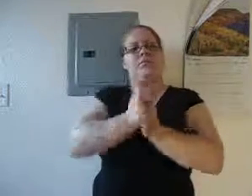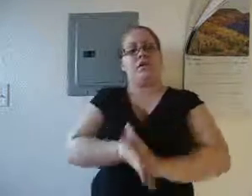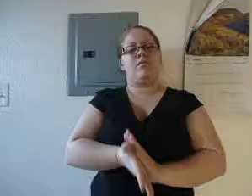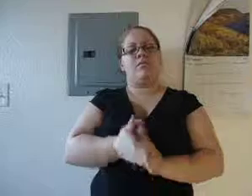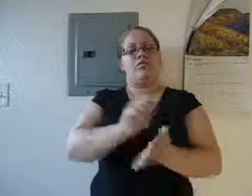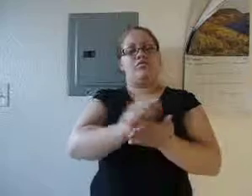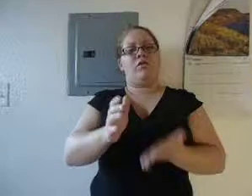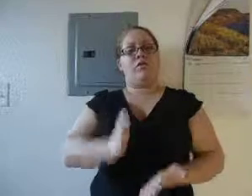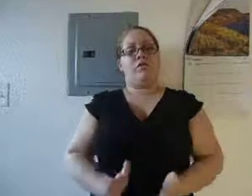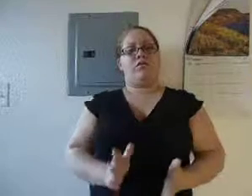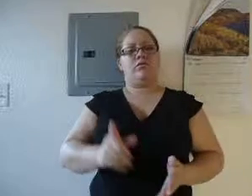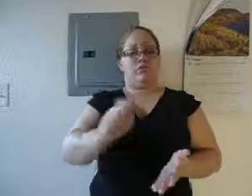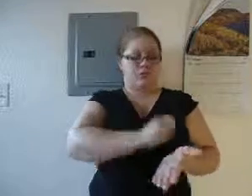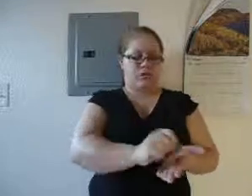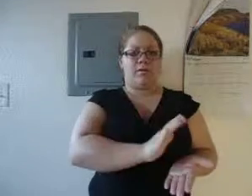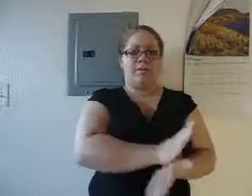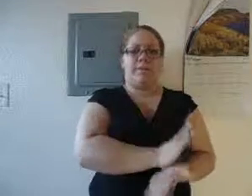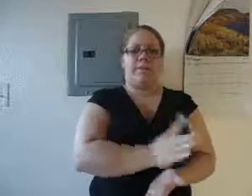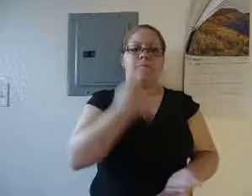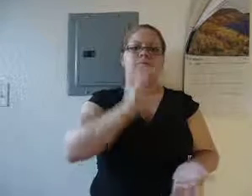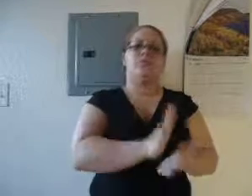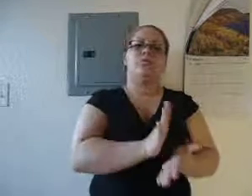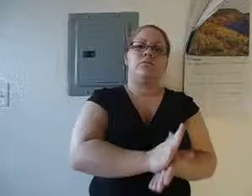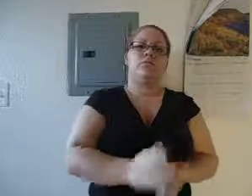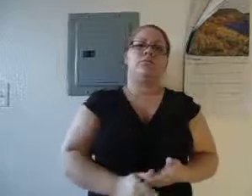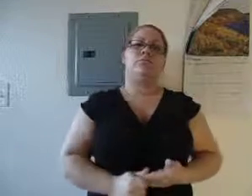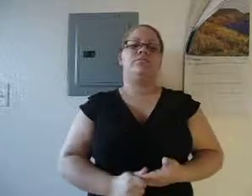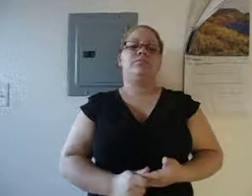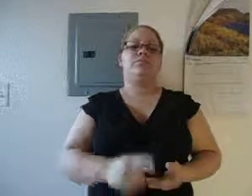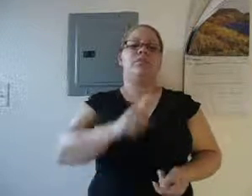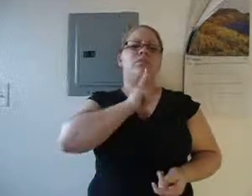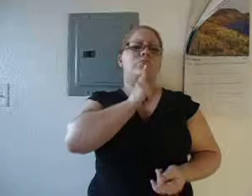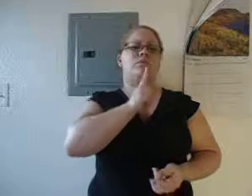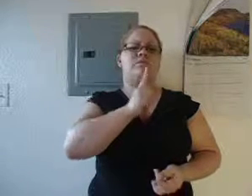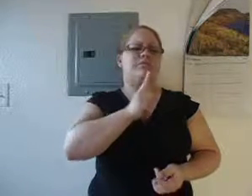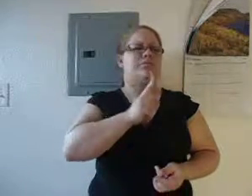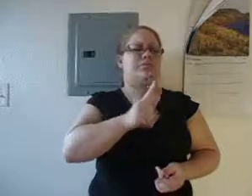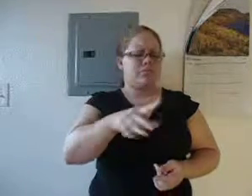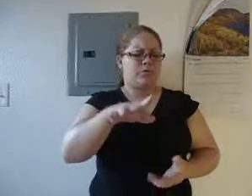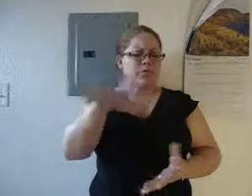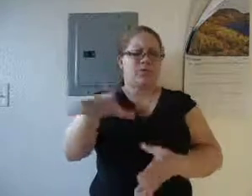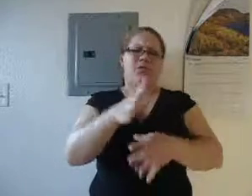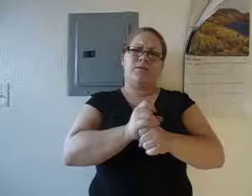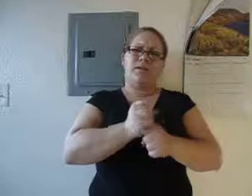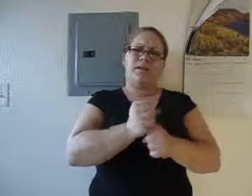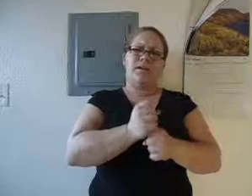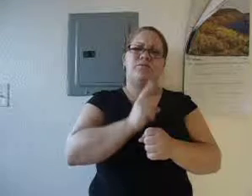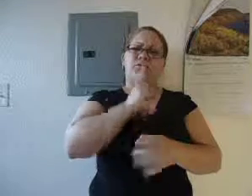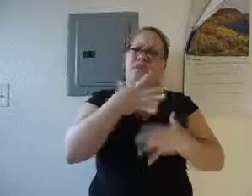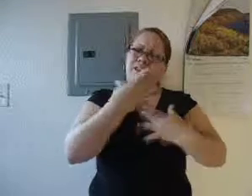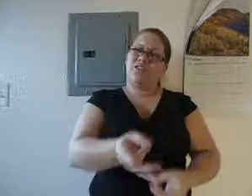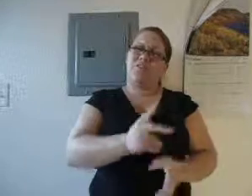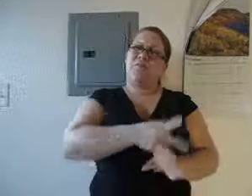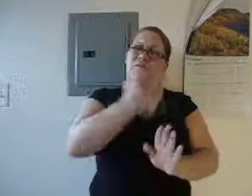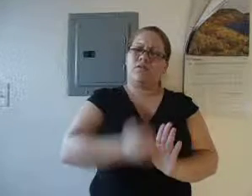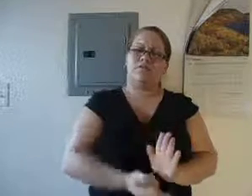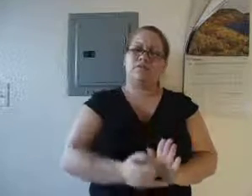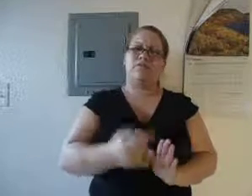level, you really get some kind of interesting projects. And so that's one thing I like to do with this reading class that I teach.